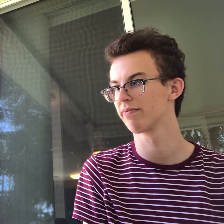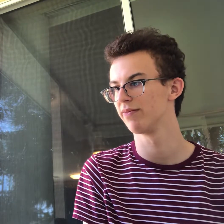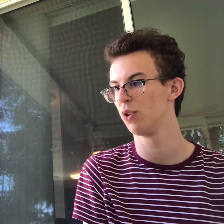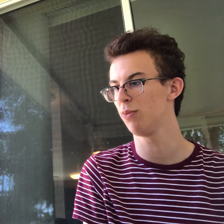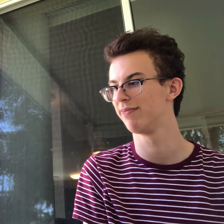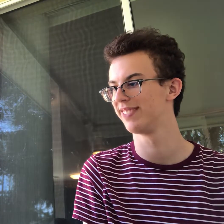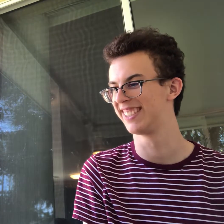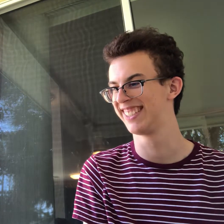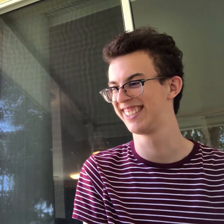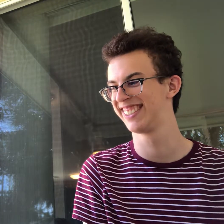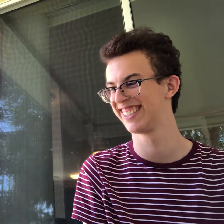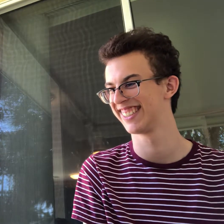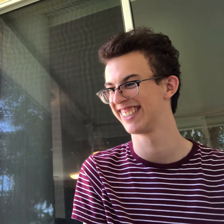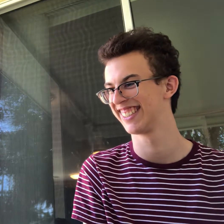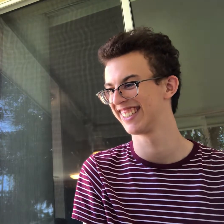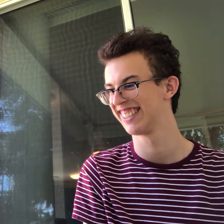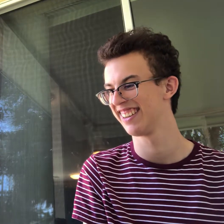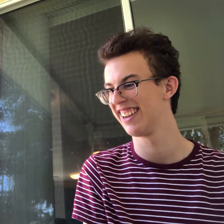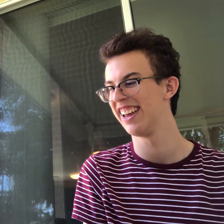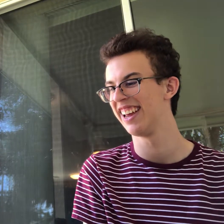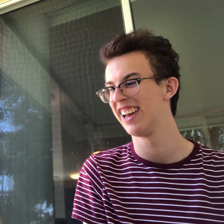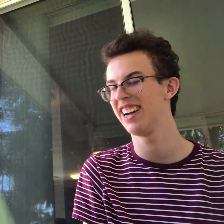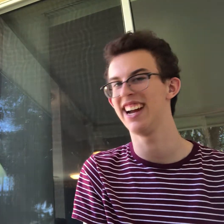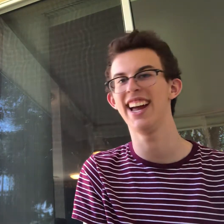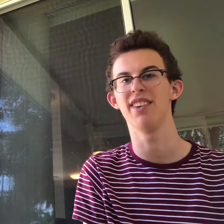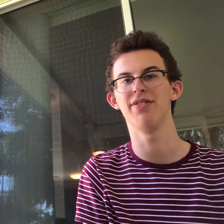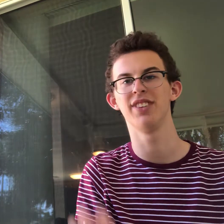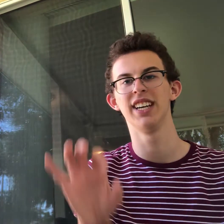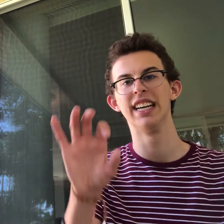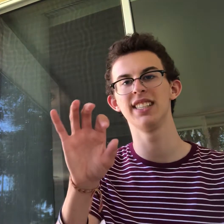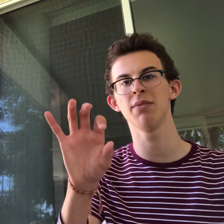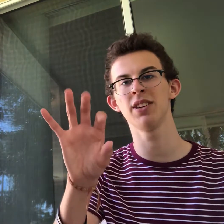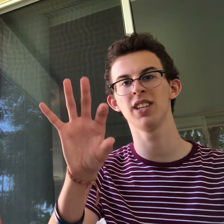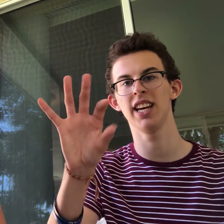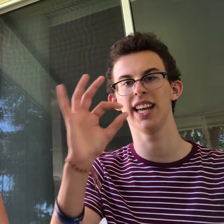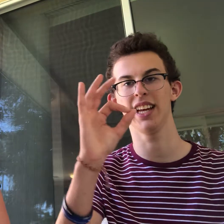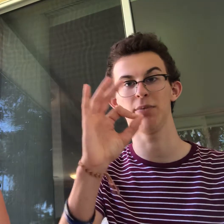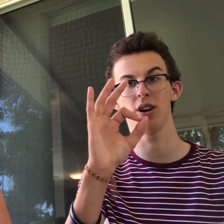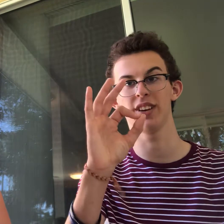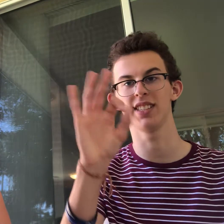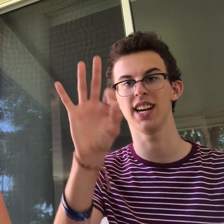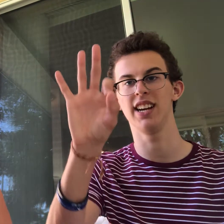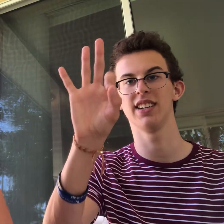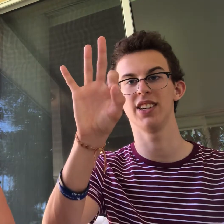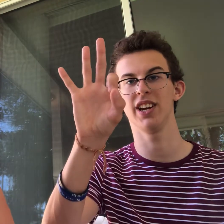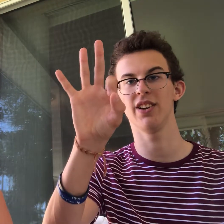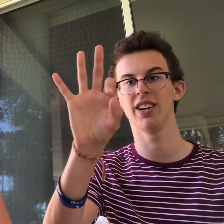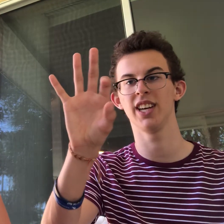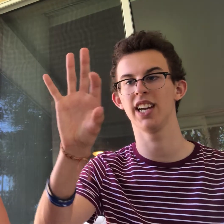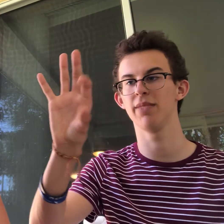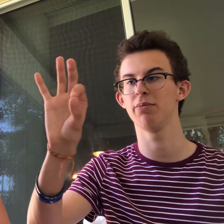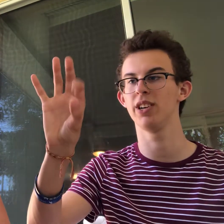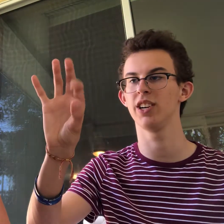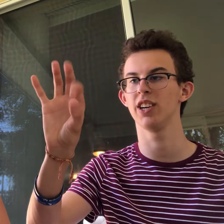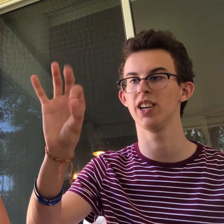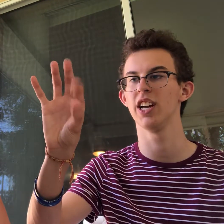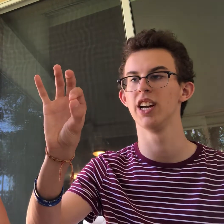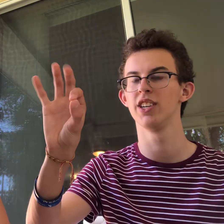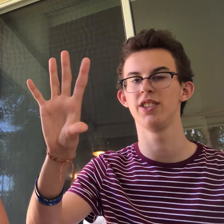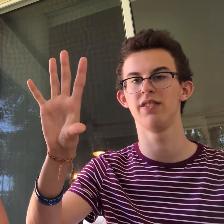Ooh. Pages are sticking together. Okay. All right, F, similar to that perfect sign. So you gotta put your